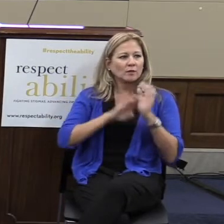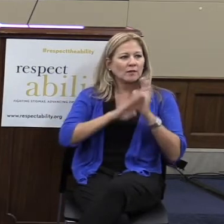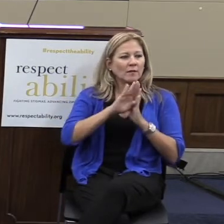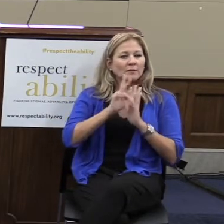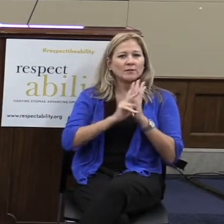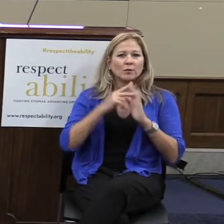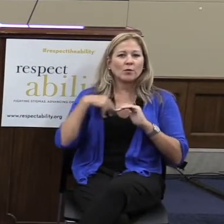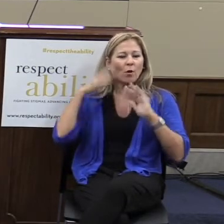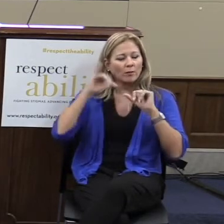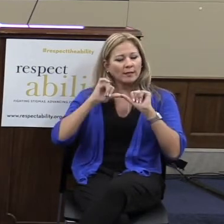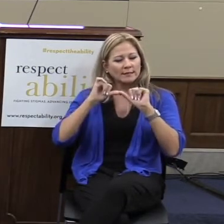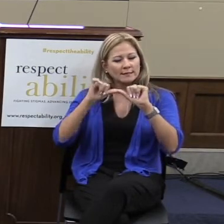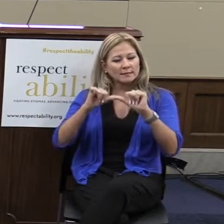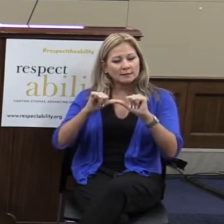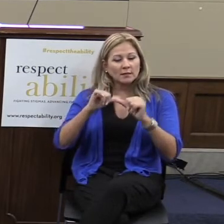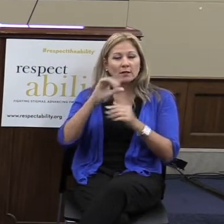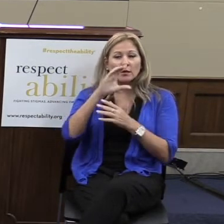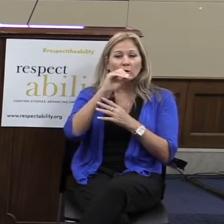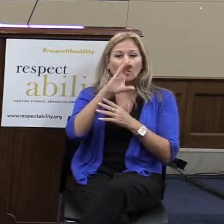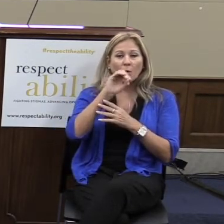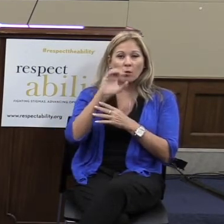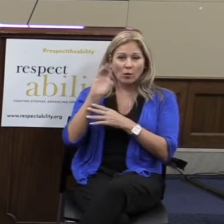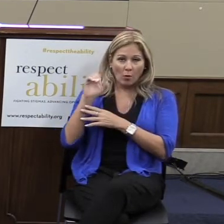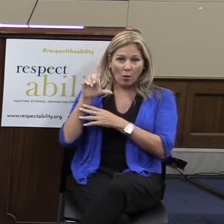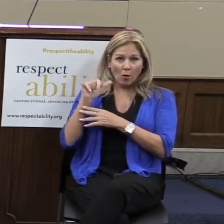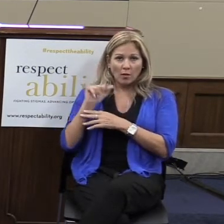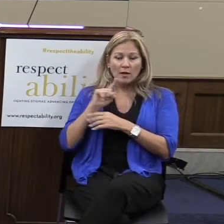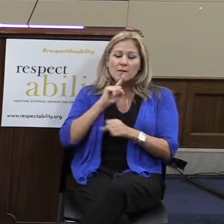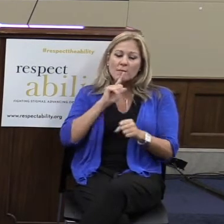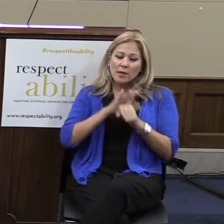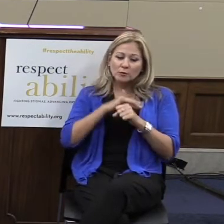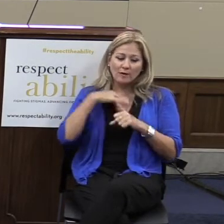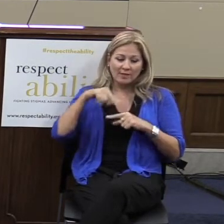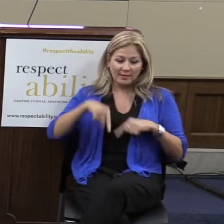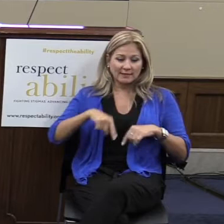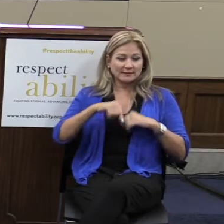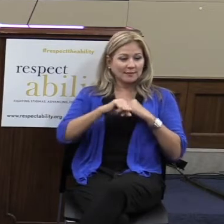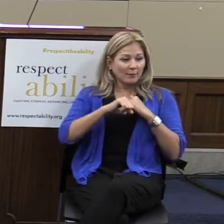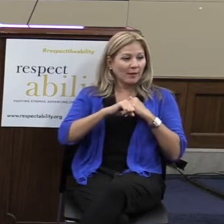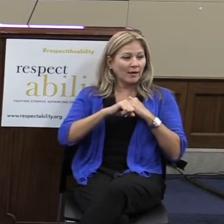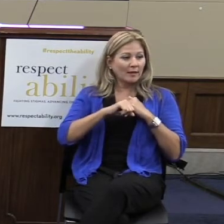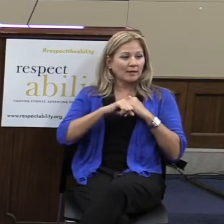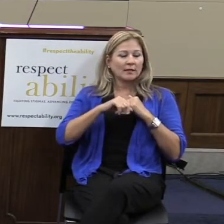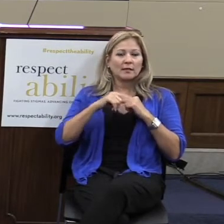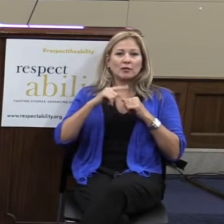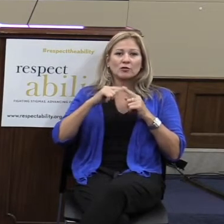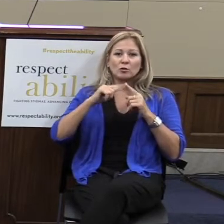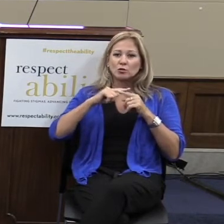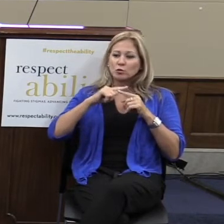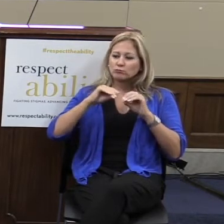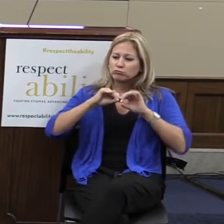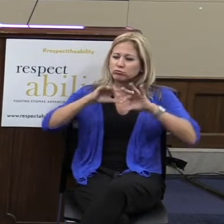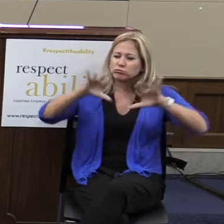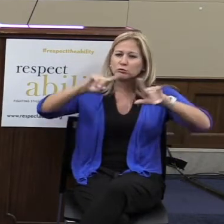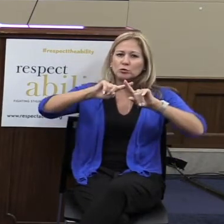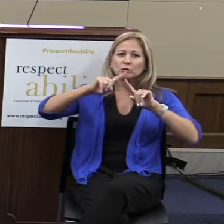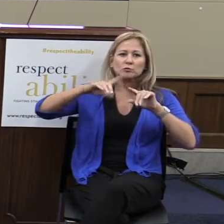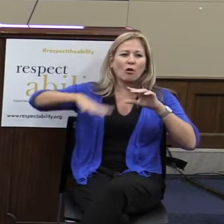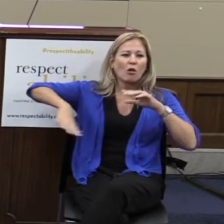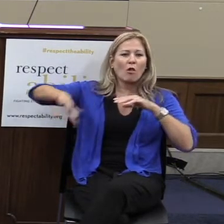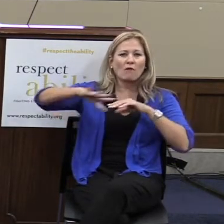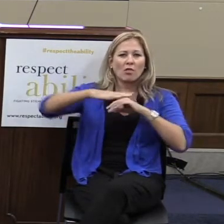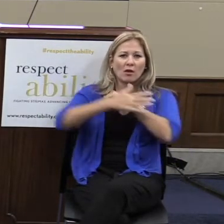will continue. Coca-Cola has pledged to have this campaign in several parts of the country. It's actually,